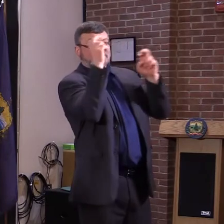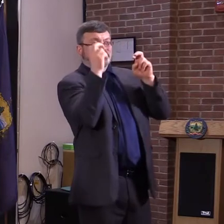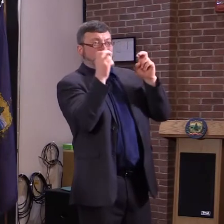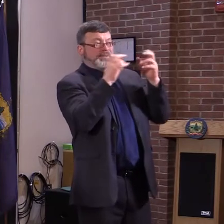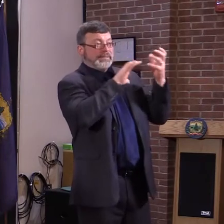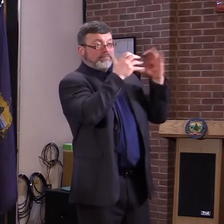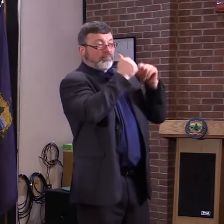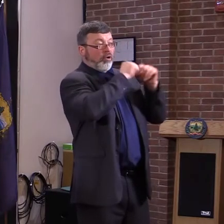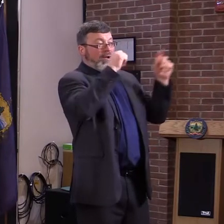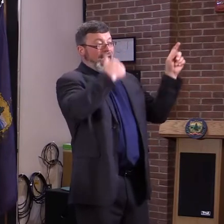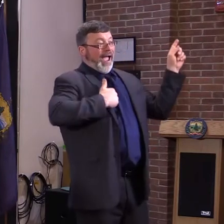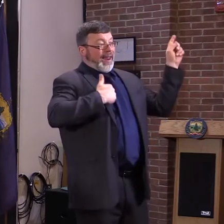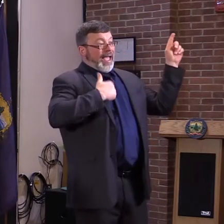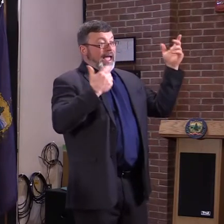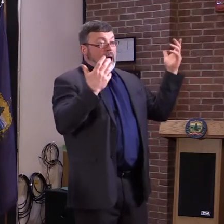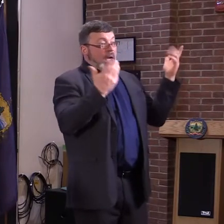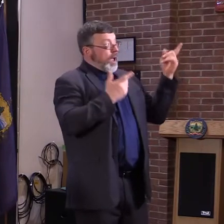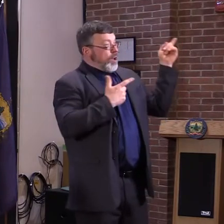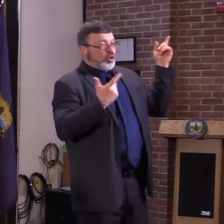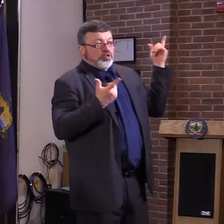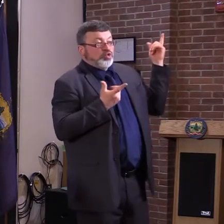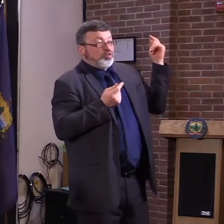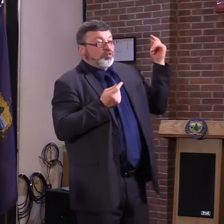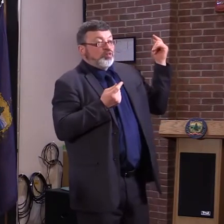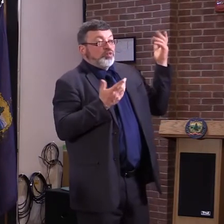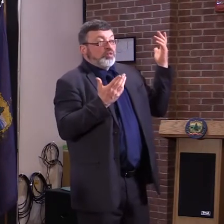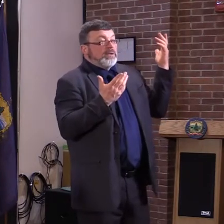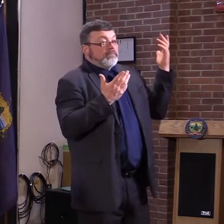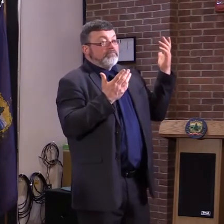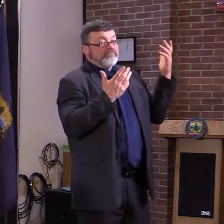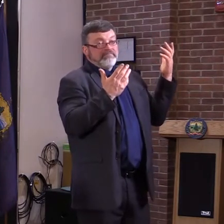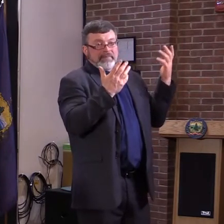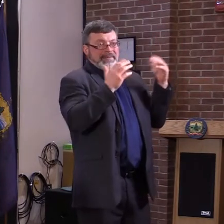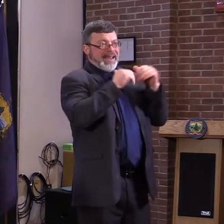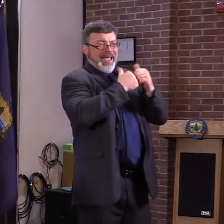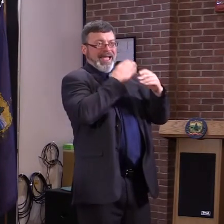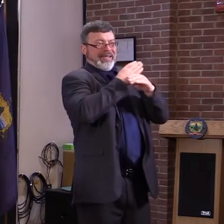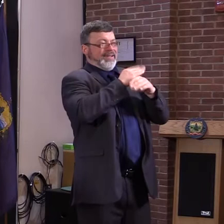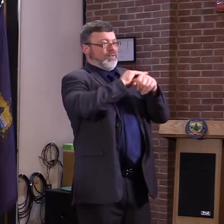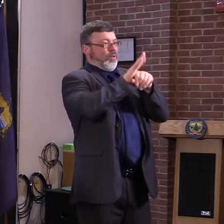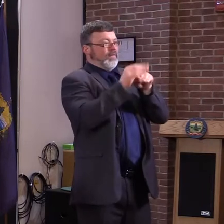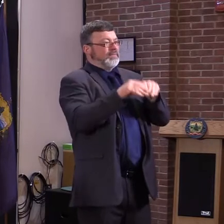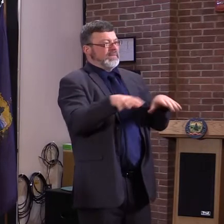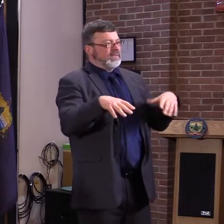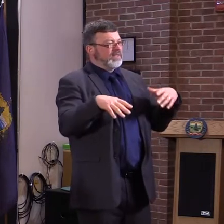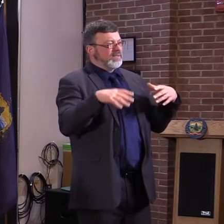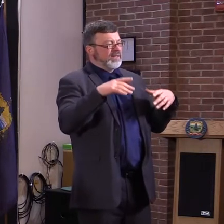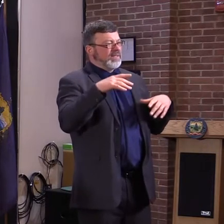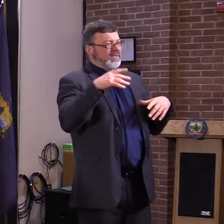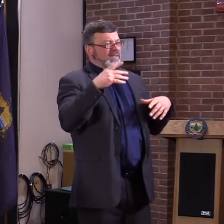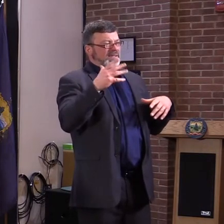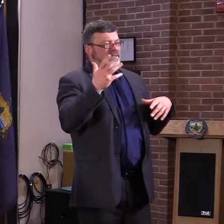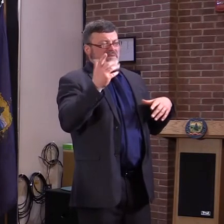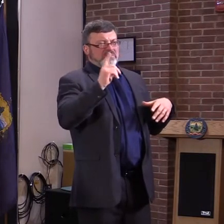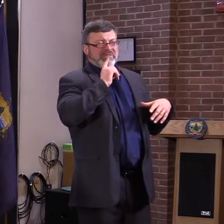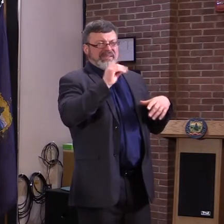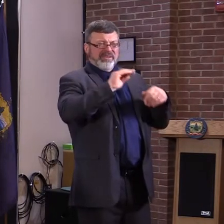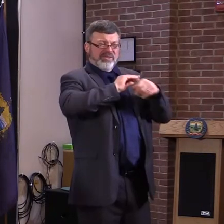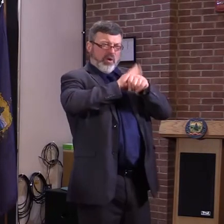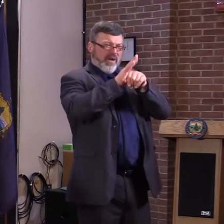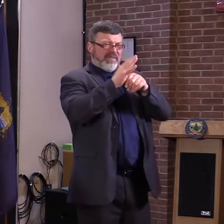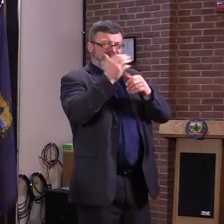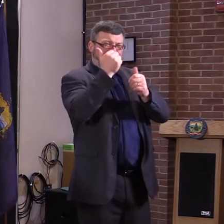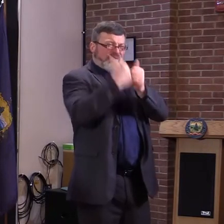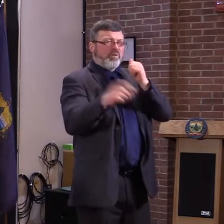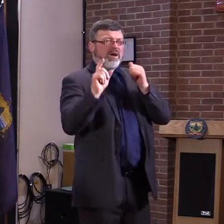taken will actually prevent any spread. We have it on both sides of the border, so I'm not sure that it's going to make a drastic difference one